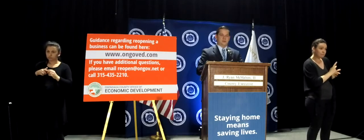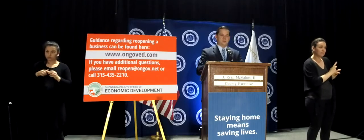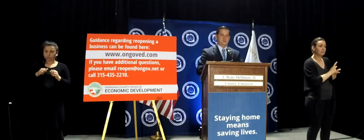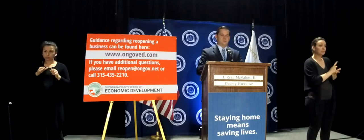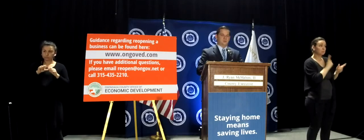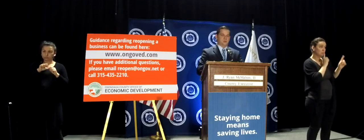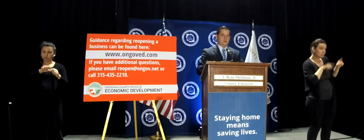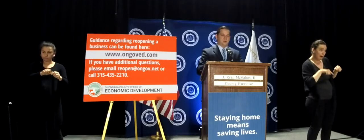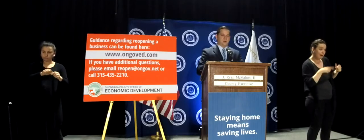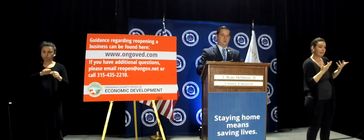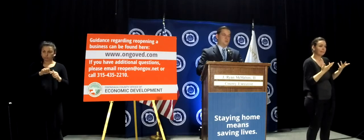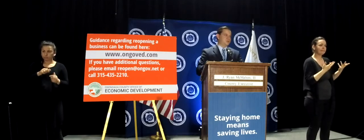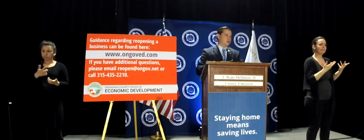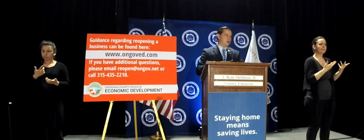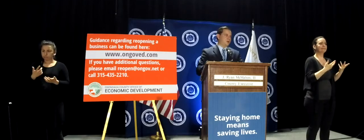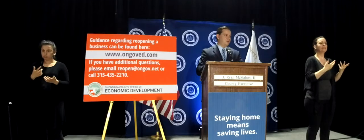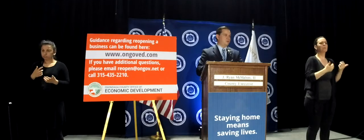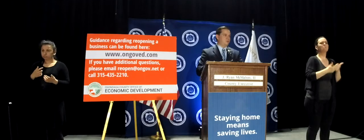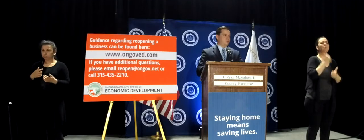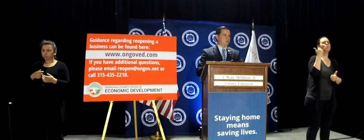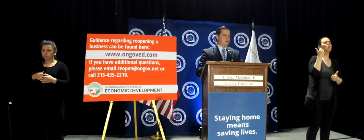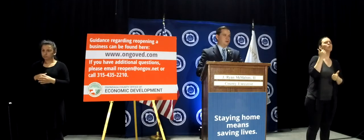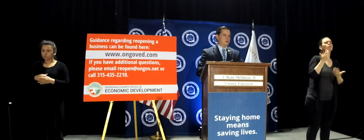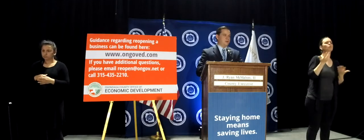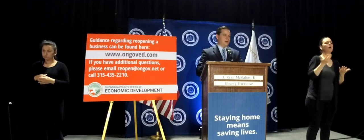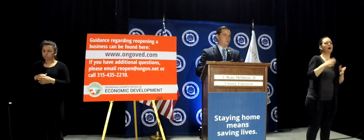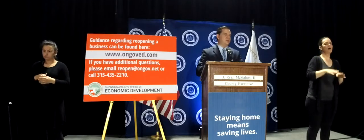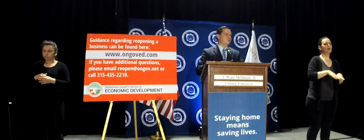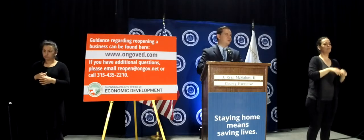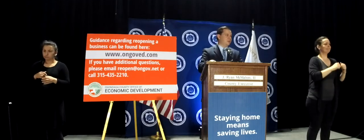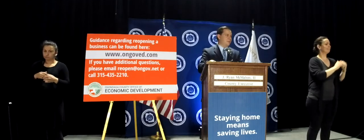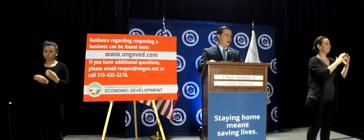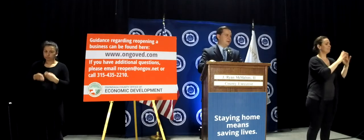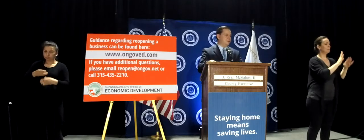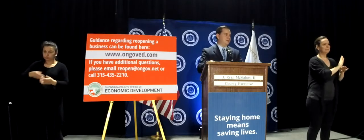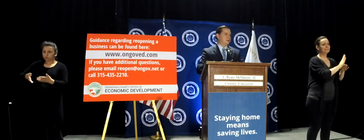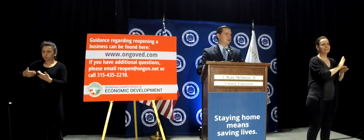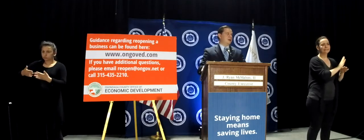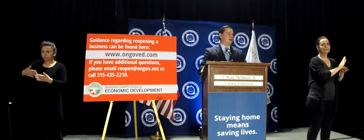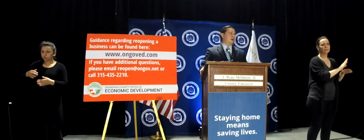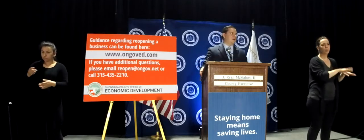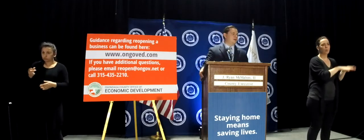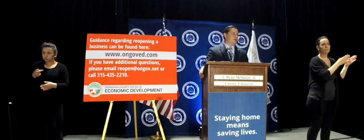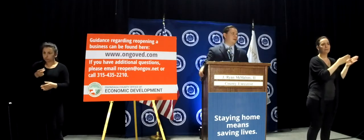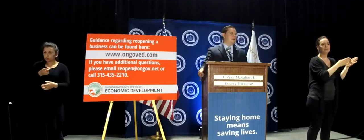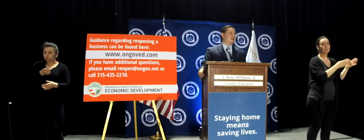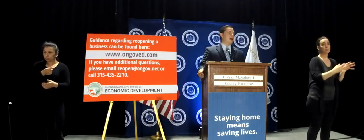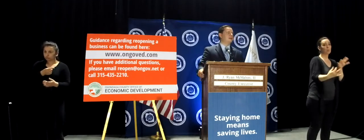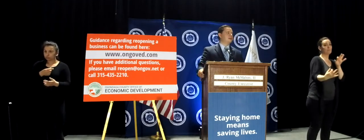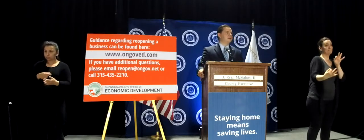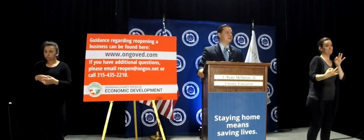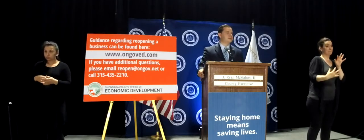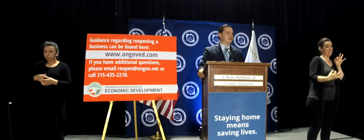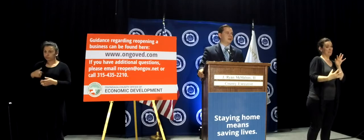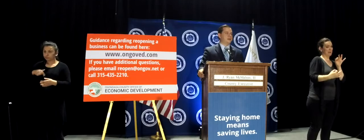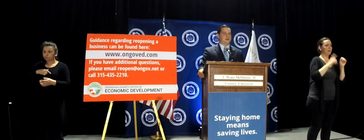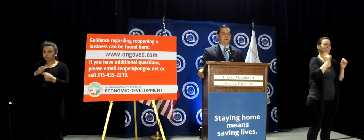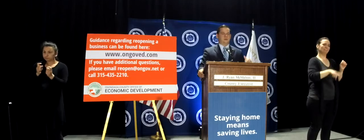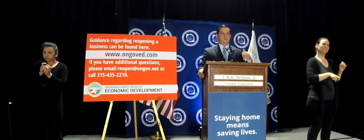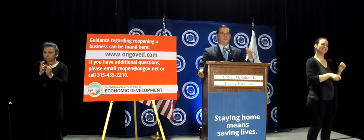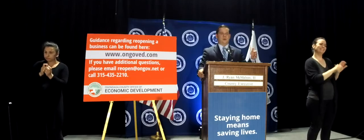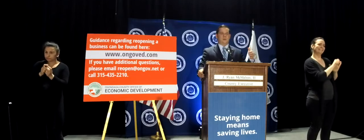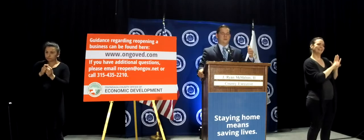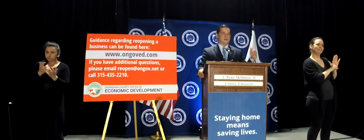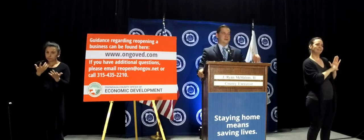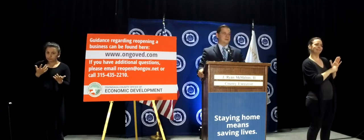them related to restart, and then we give feedback and ideas, and then